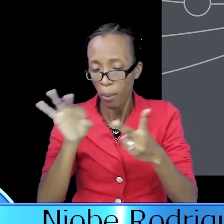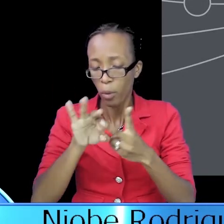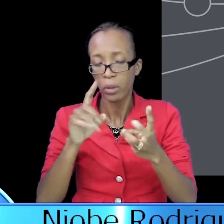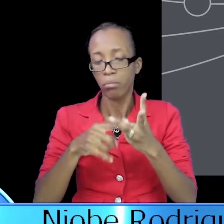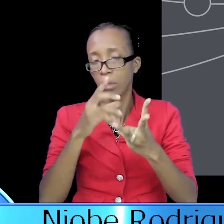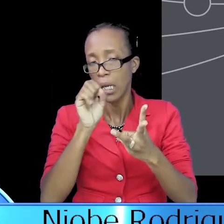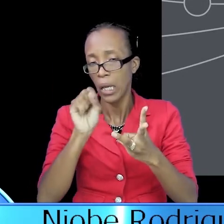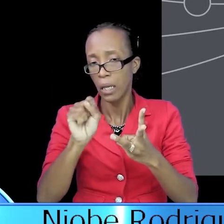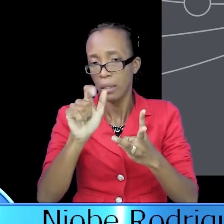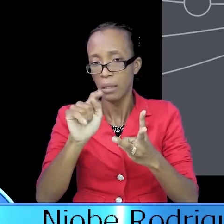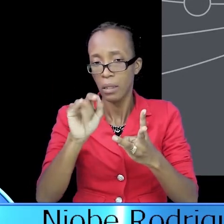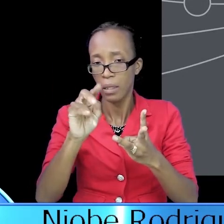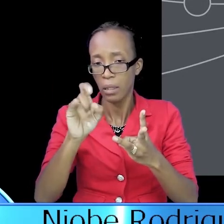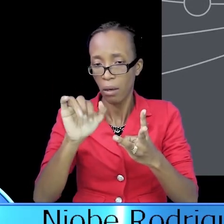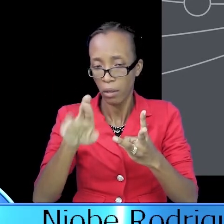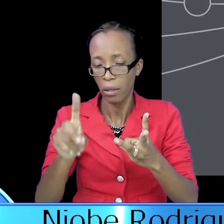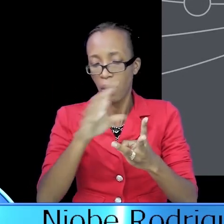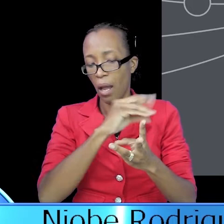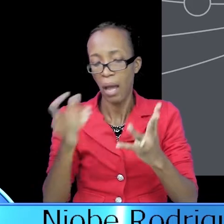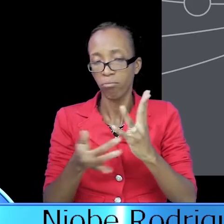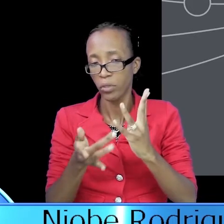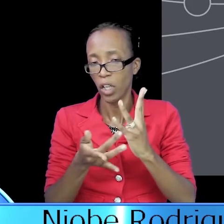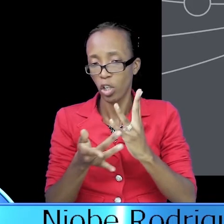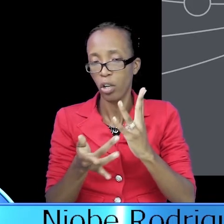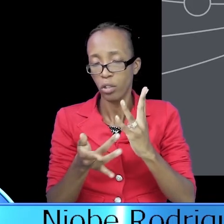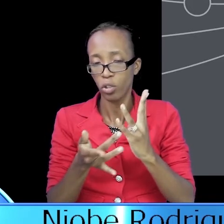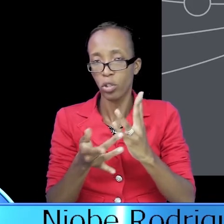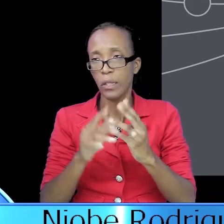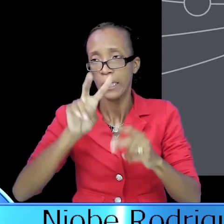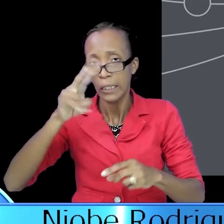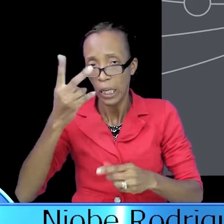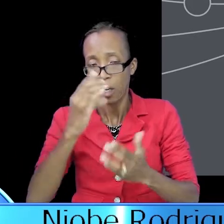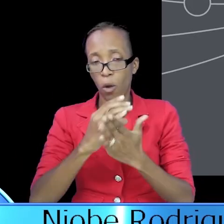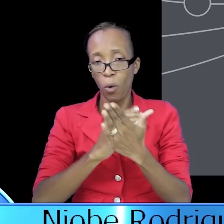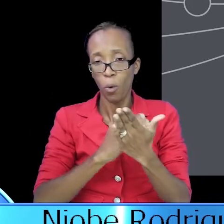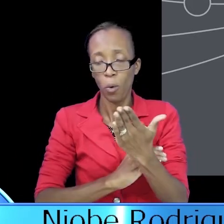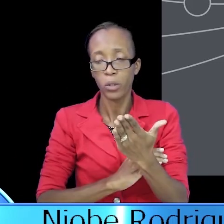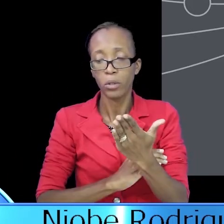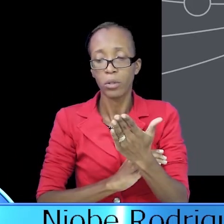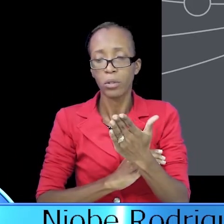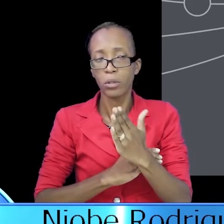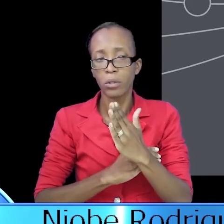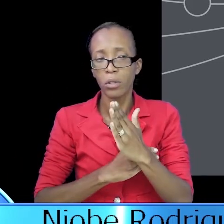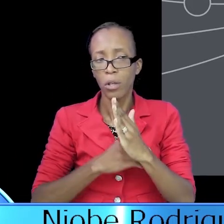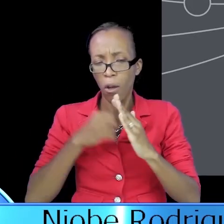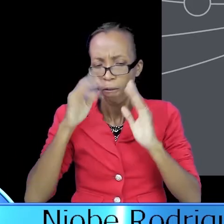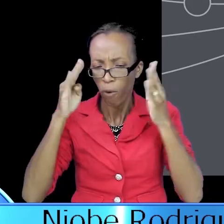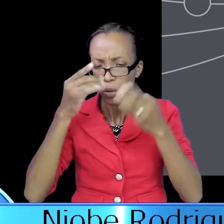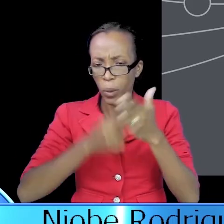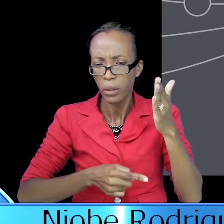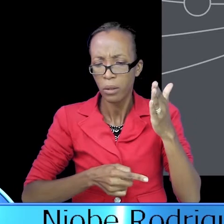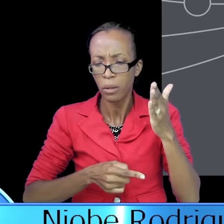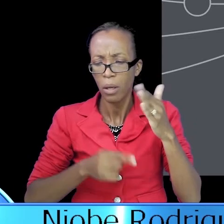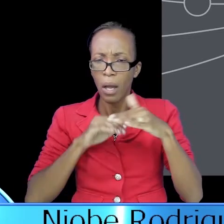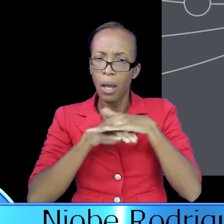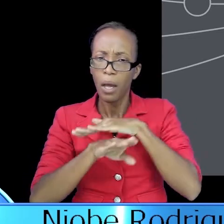accessibility. It's really almost like this. It talks about what is accessibility, why it is important, and it talks about